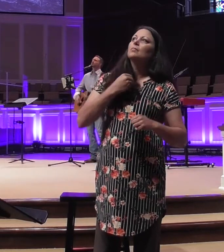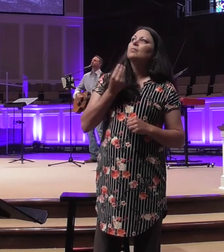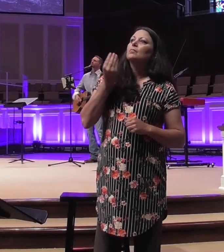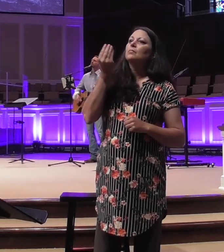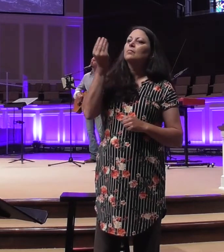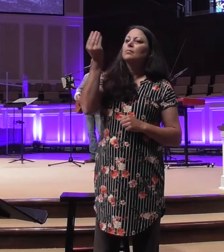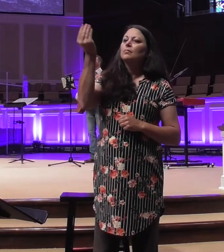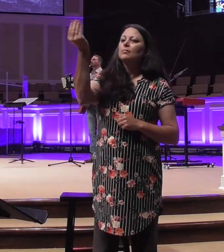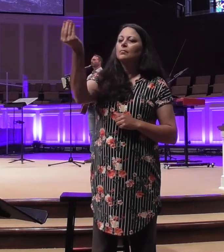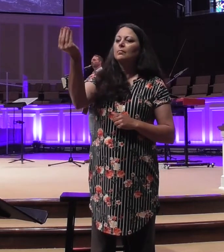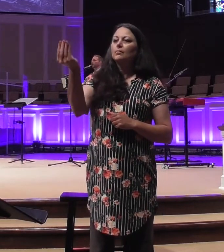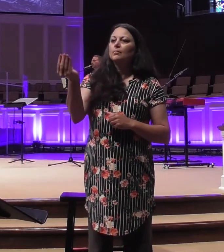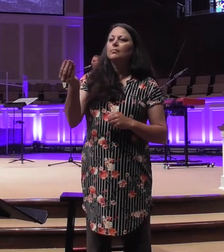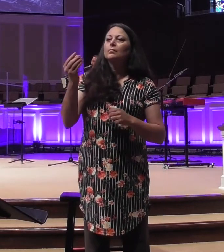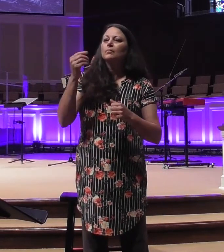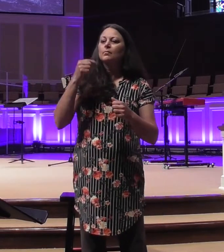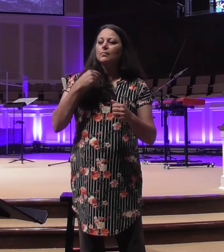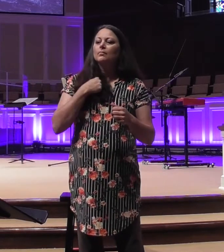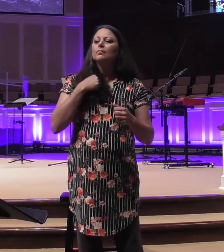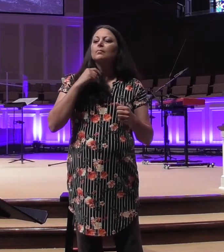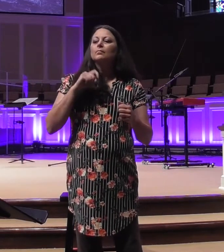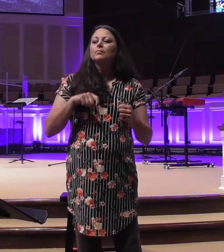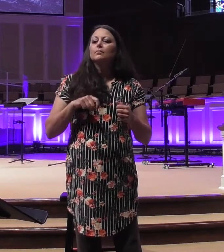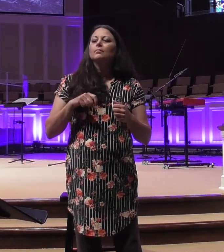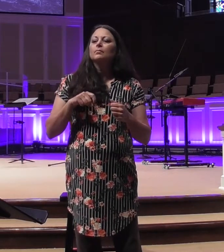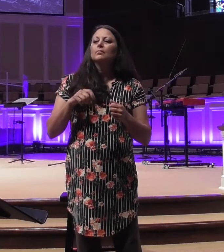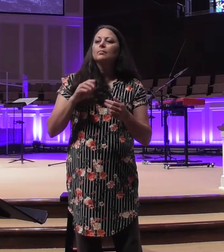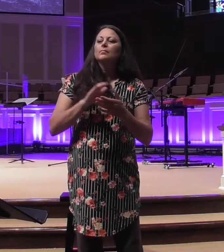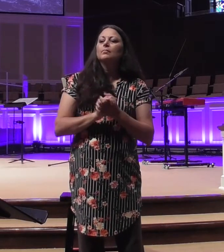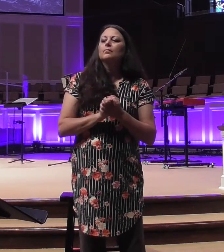pray, make me more like